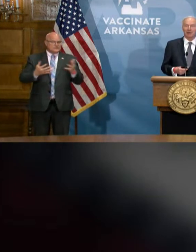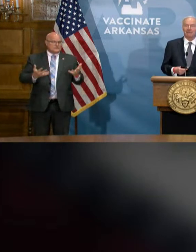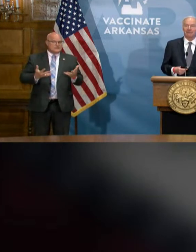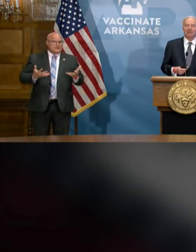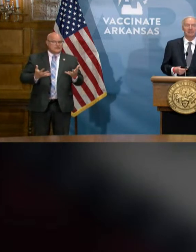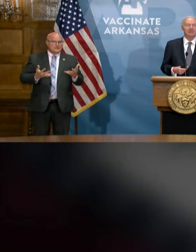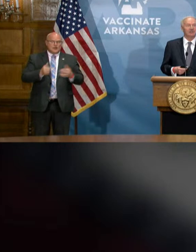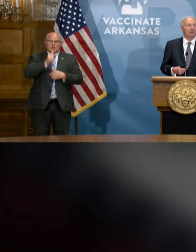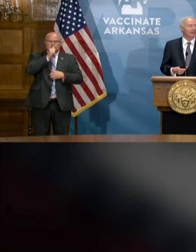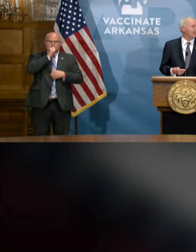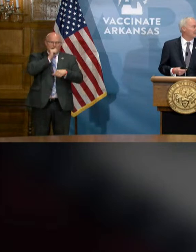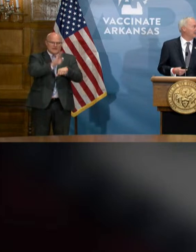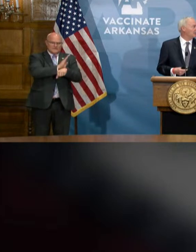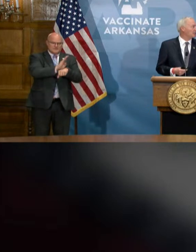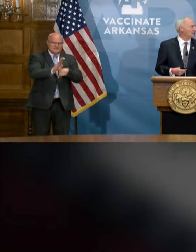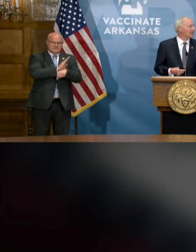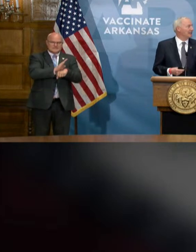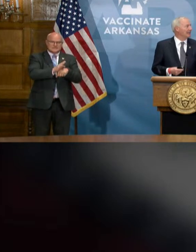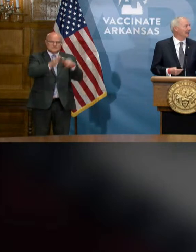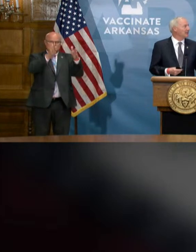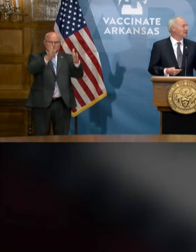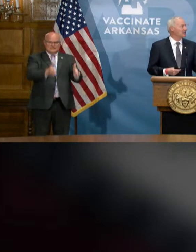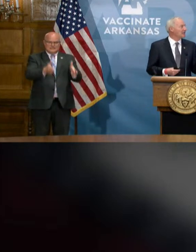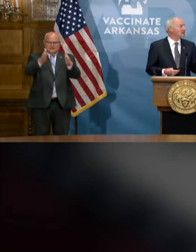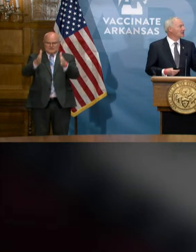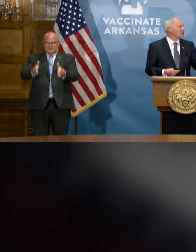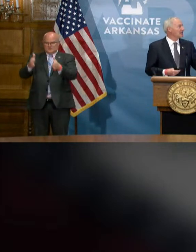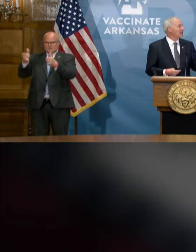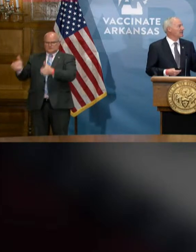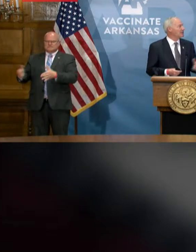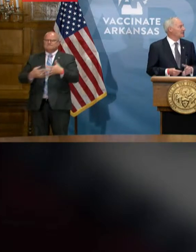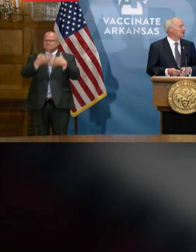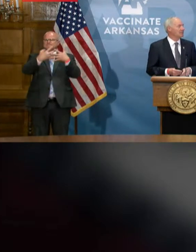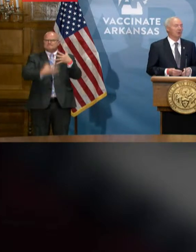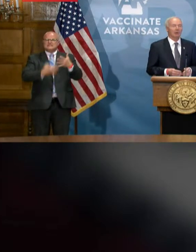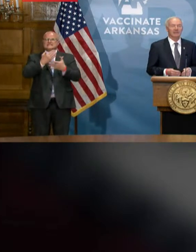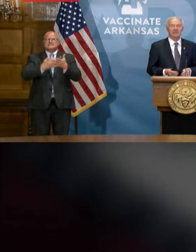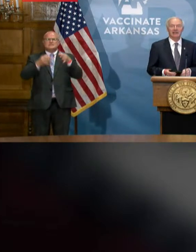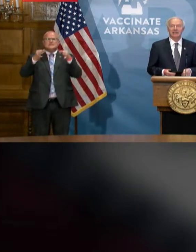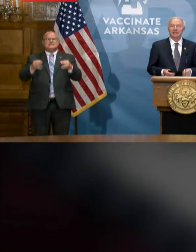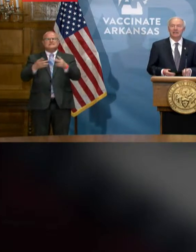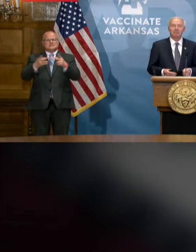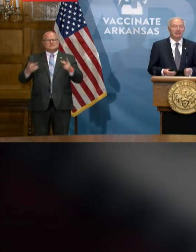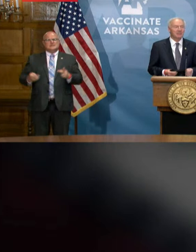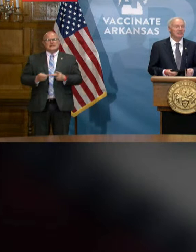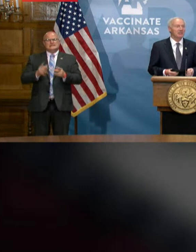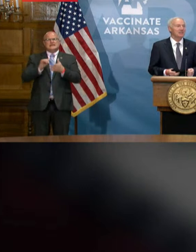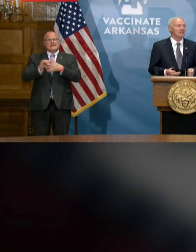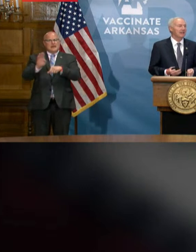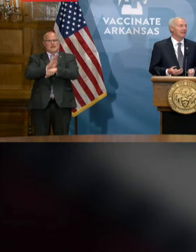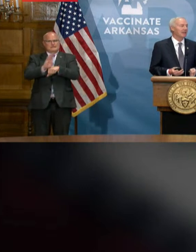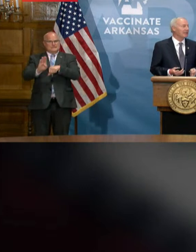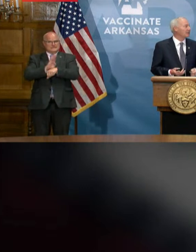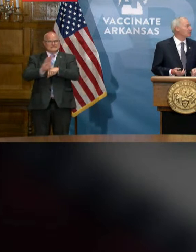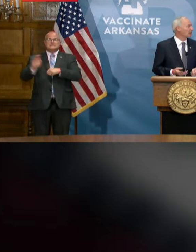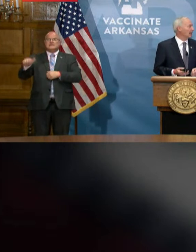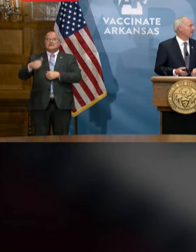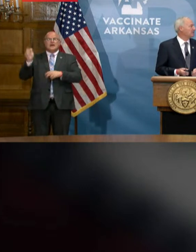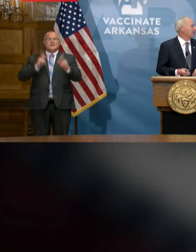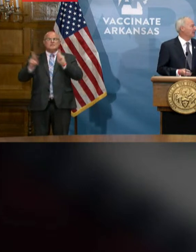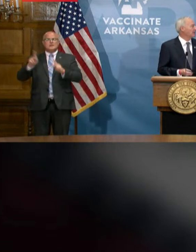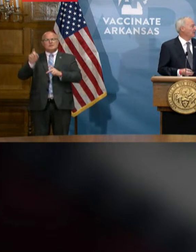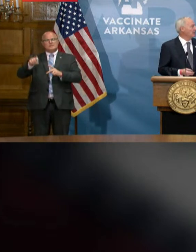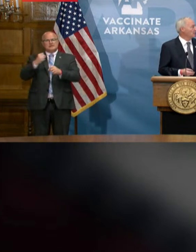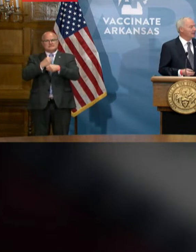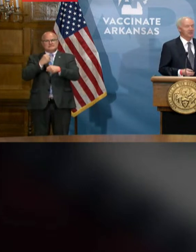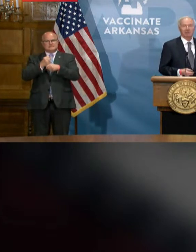it is a private business or individuals. And I just listed some of the decision points that businesses and others will have